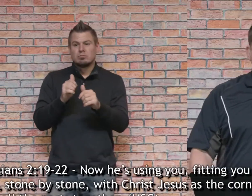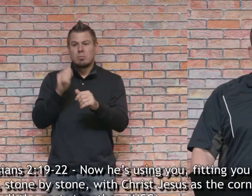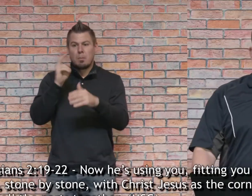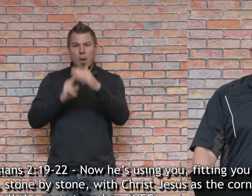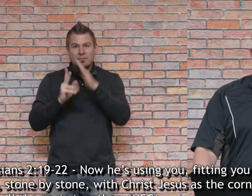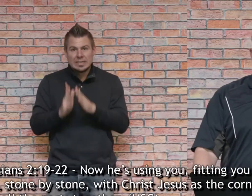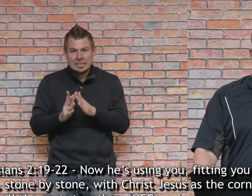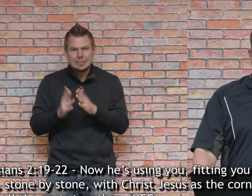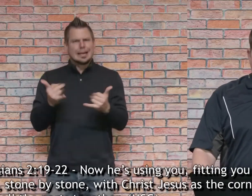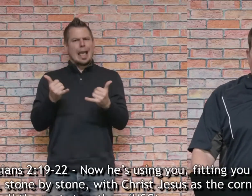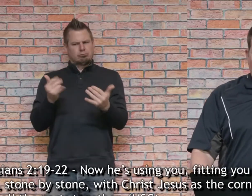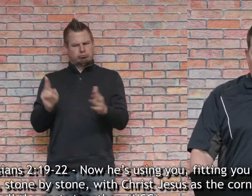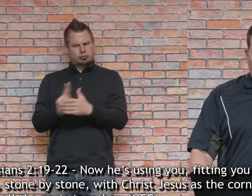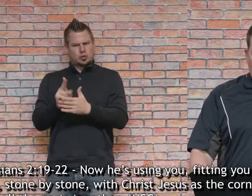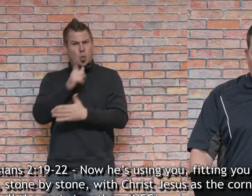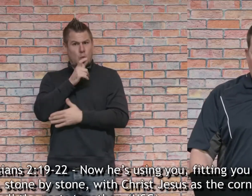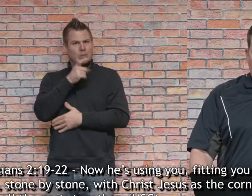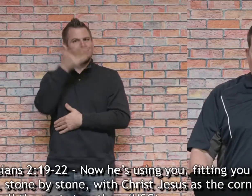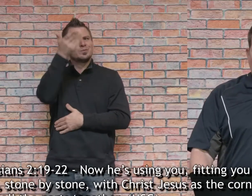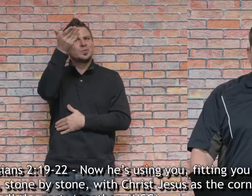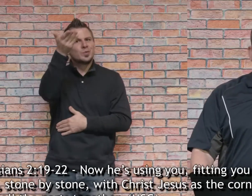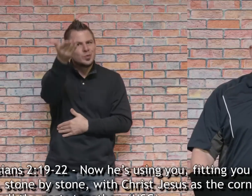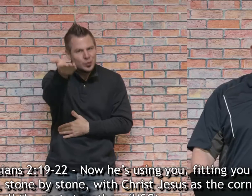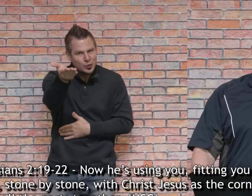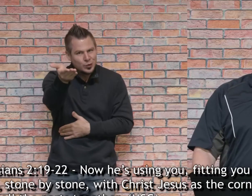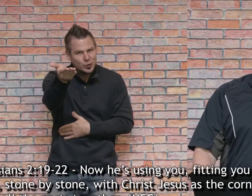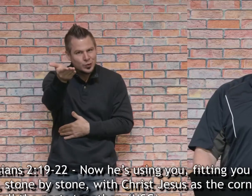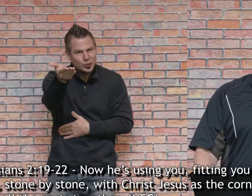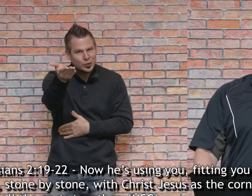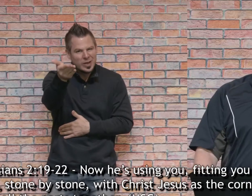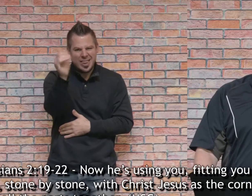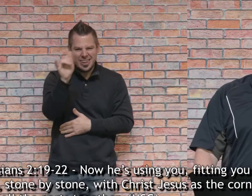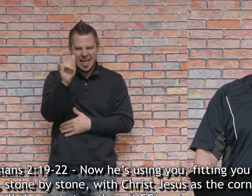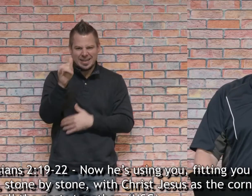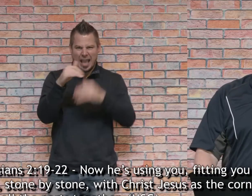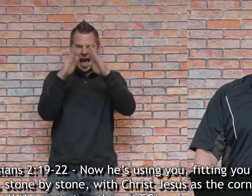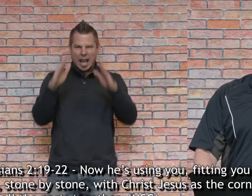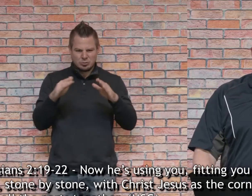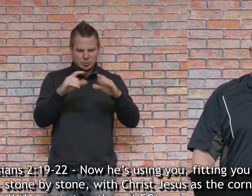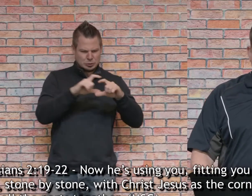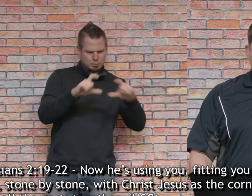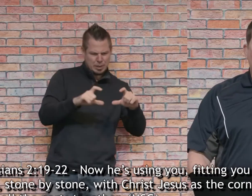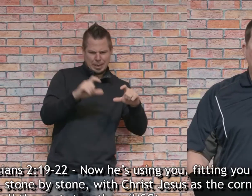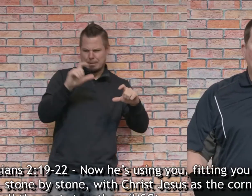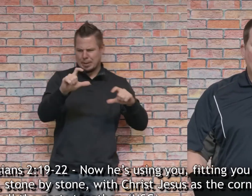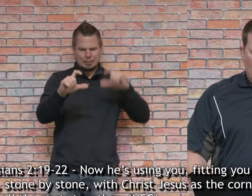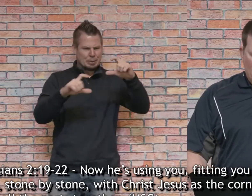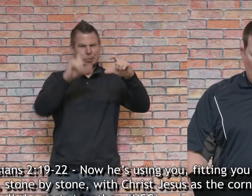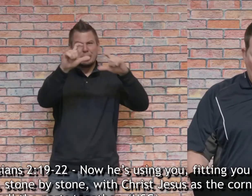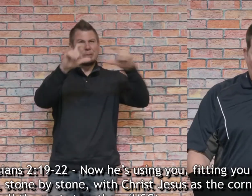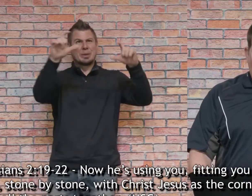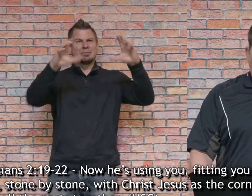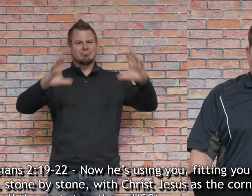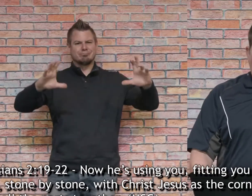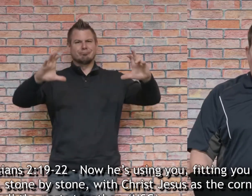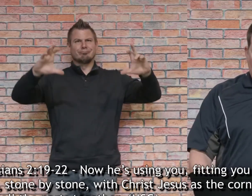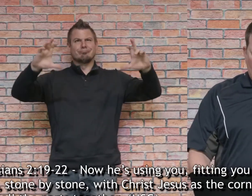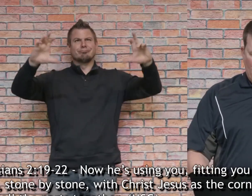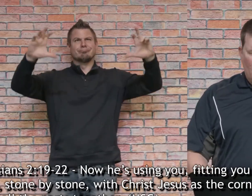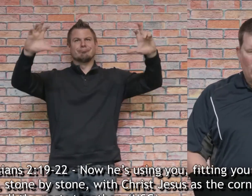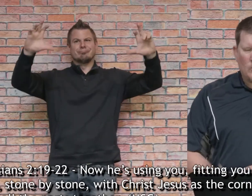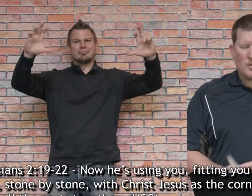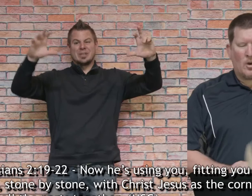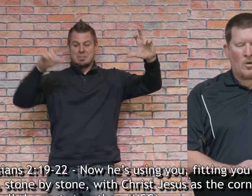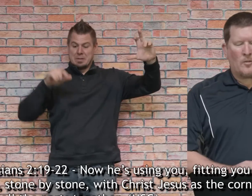you, fitting you in brick by brick, stone by stone, with Christ Jesus as the cornerstone